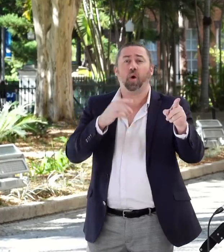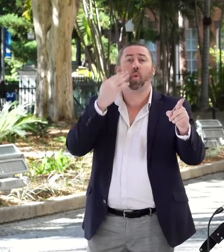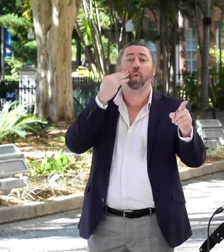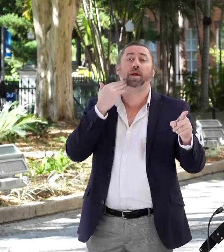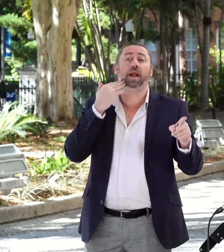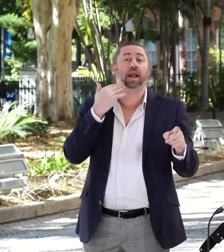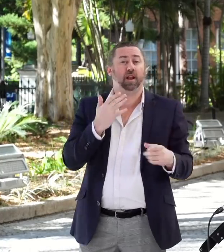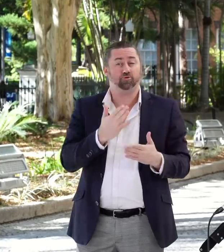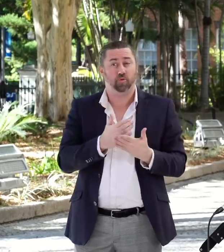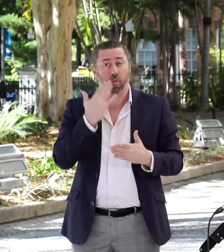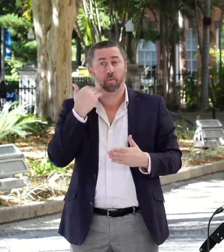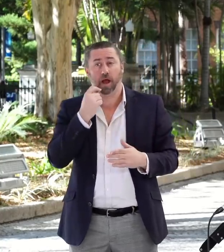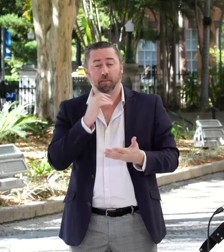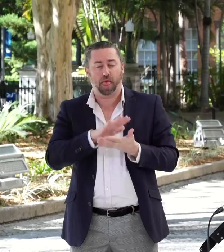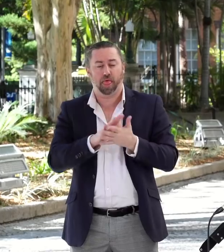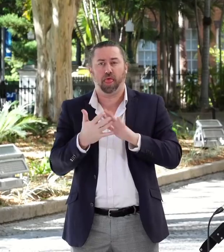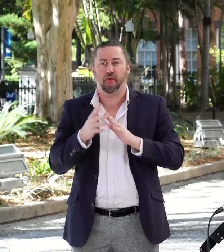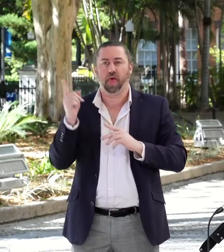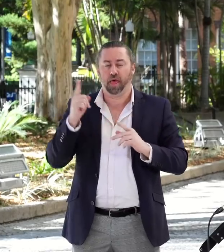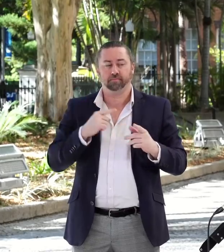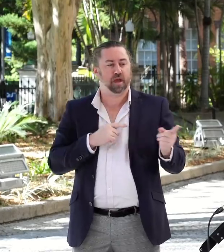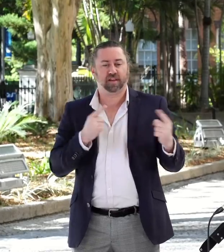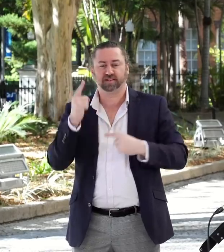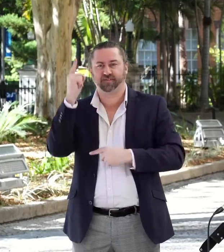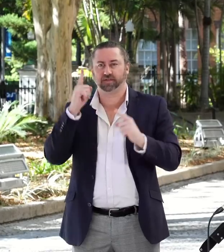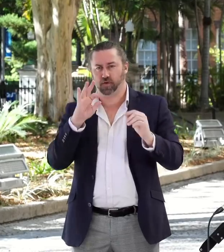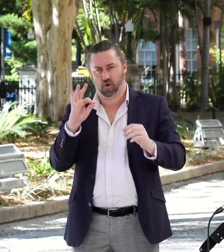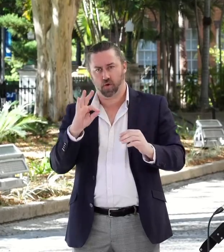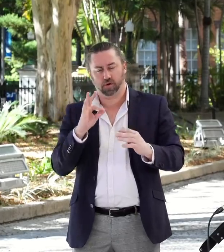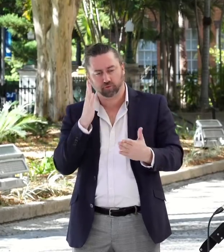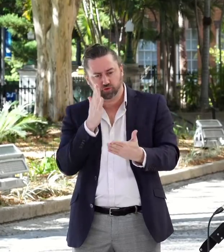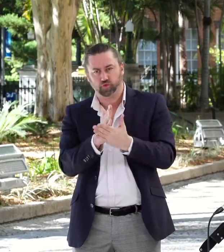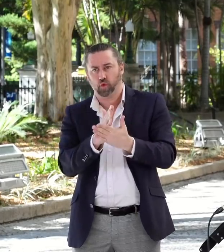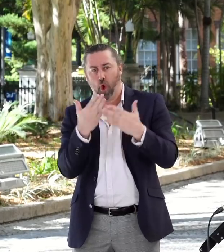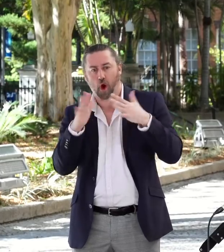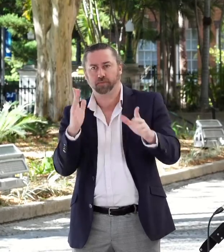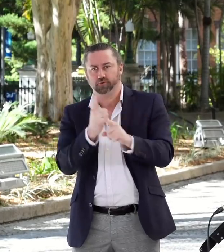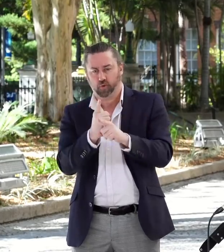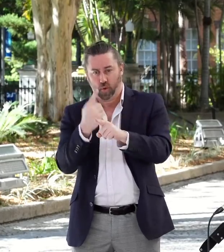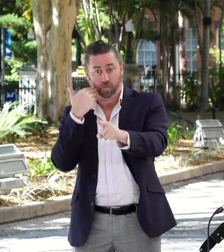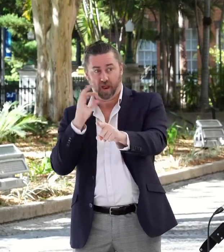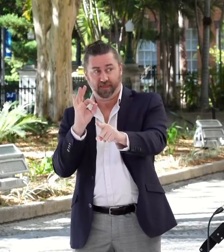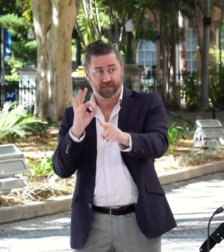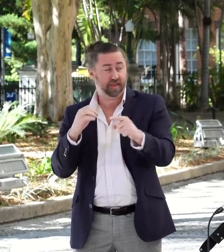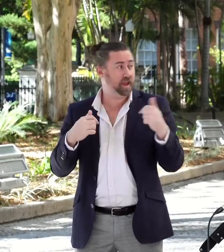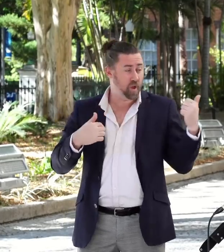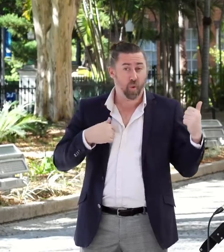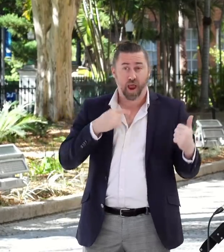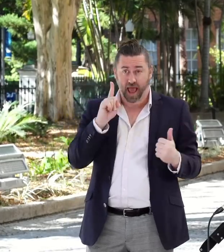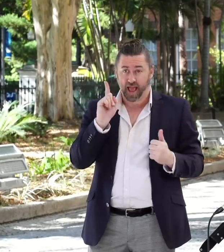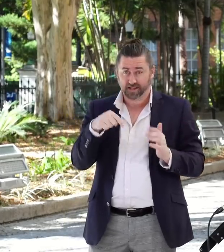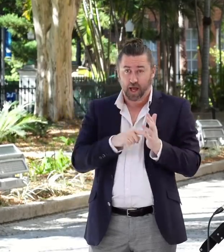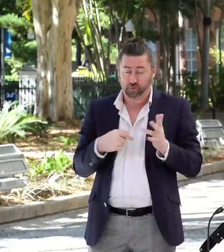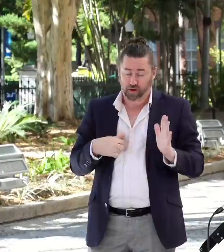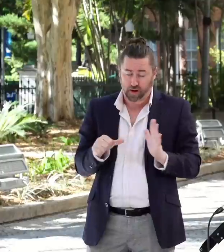Not fully, not initially, no, she wasn't. So, but there are processes that we were able to implement to get that information, and we now have it.